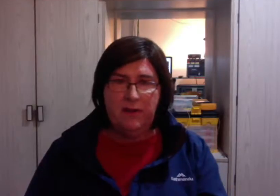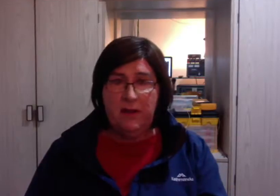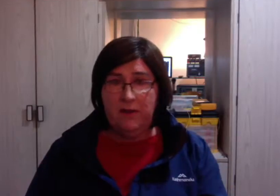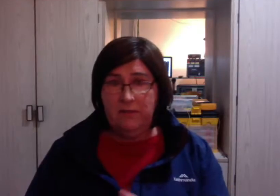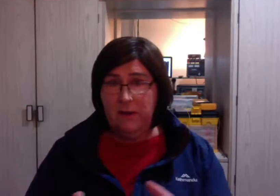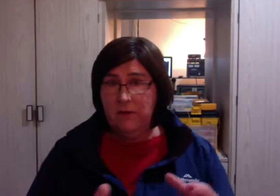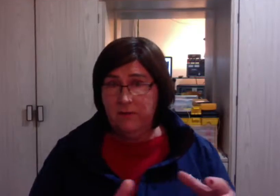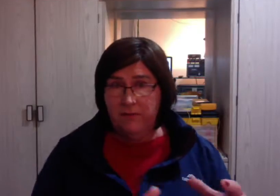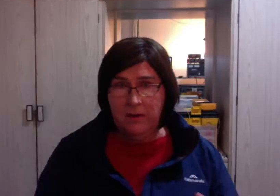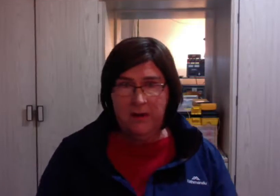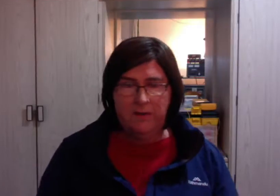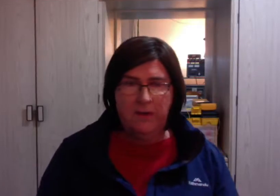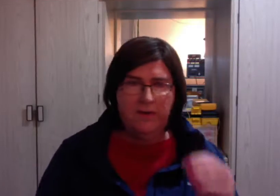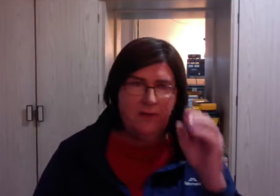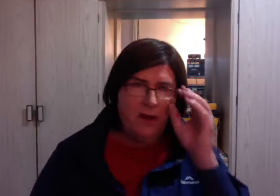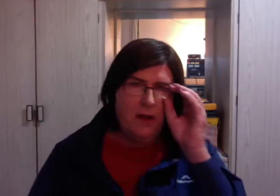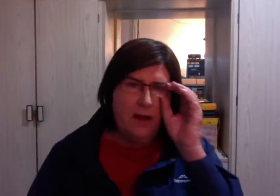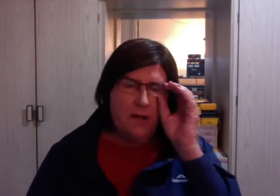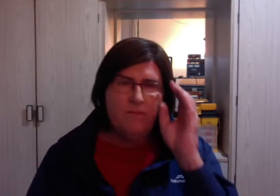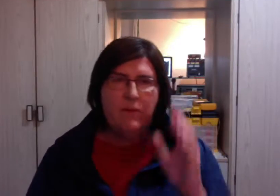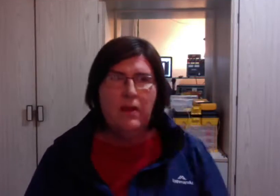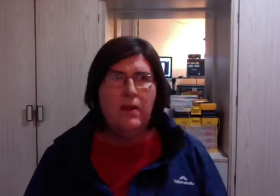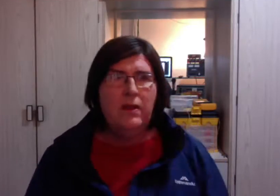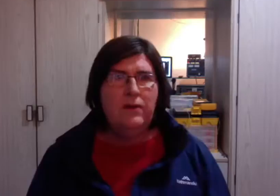and the venues are very expensive to hire. So